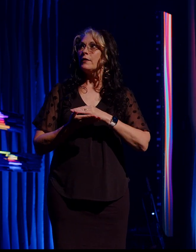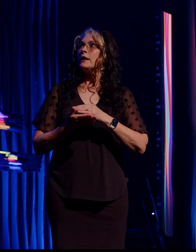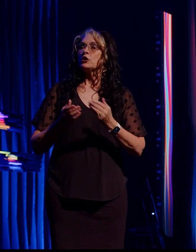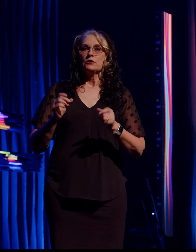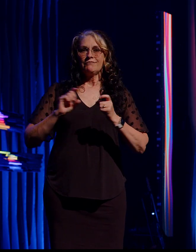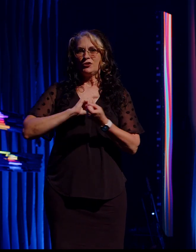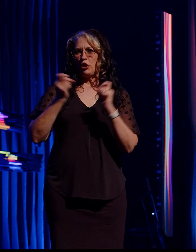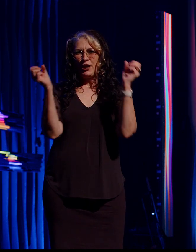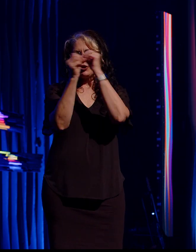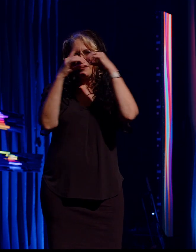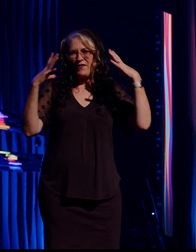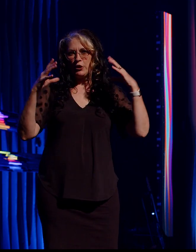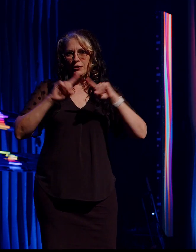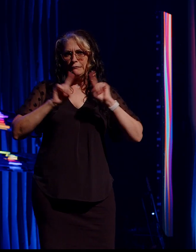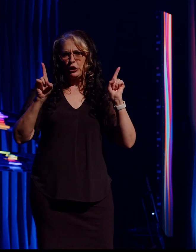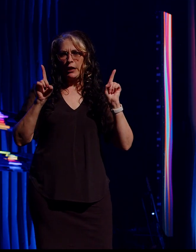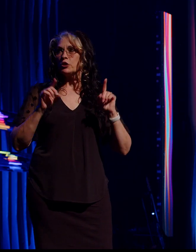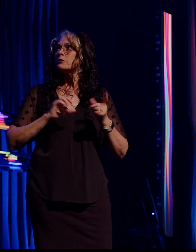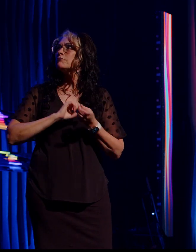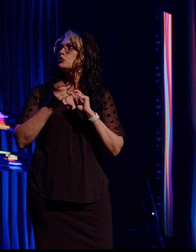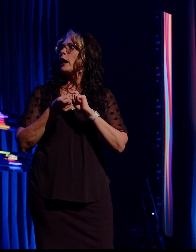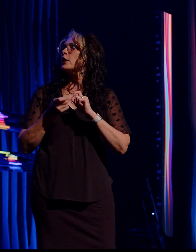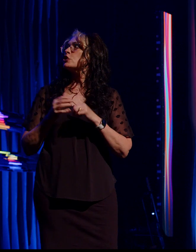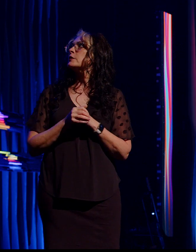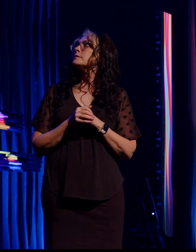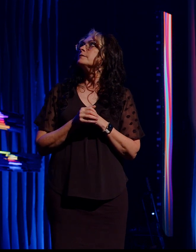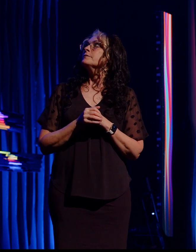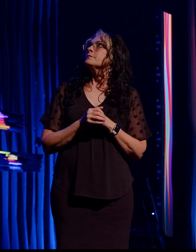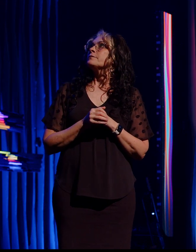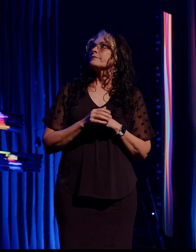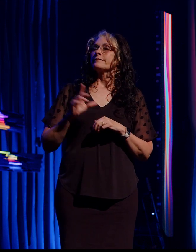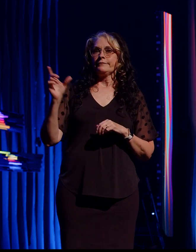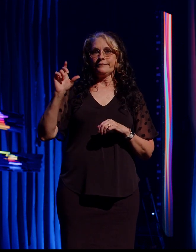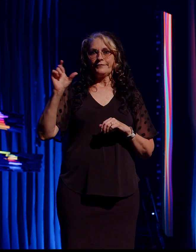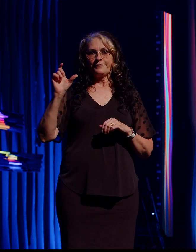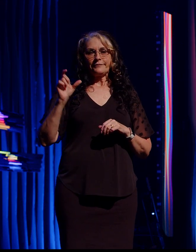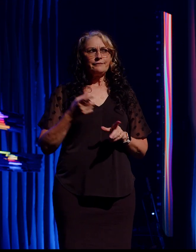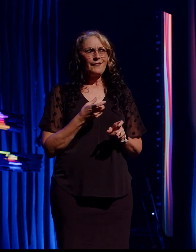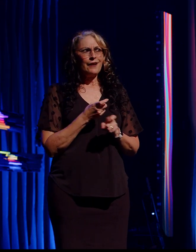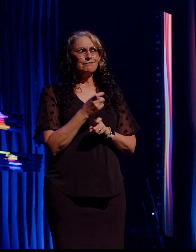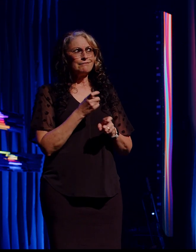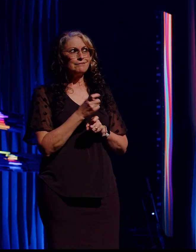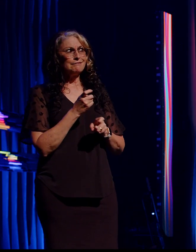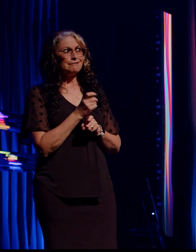changed their vision. The missionaries did. So it's a lame joke, wasn't it?